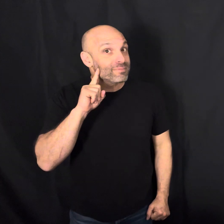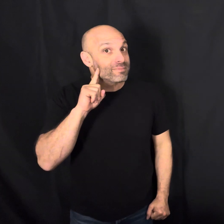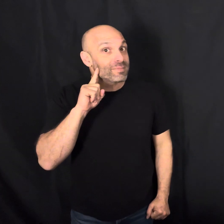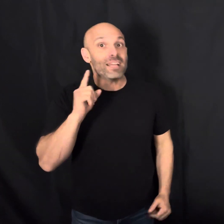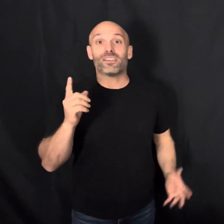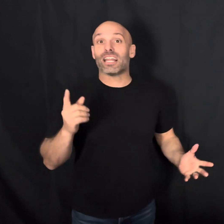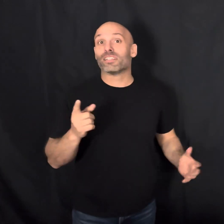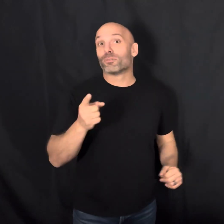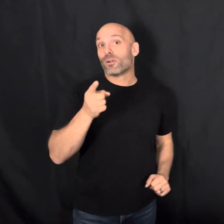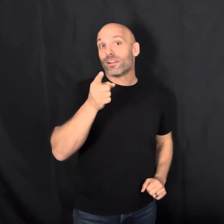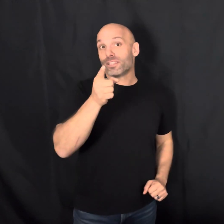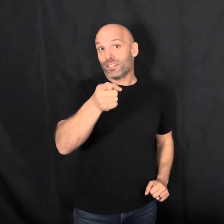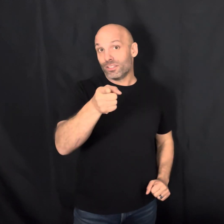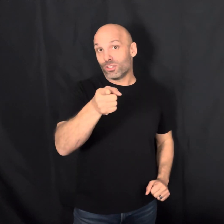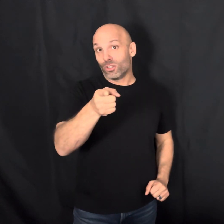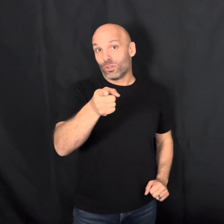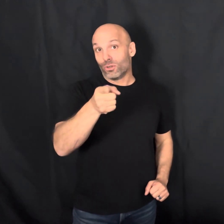Okay, you can add the pronoun in there, you.